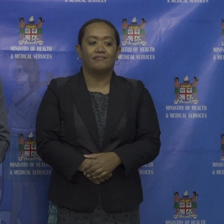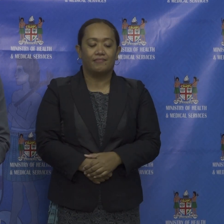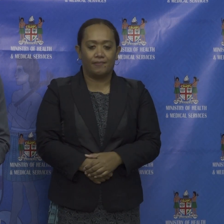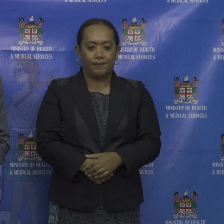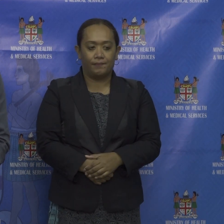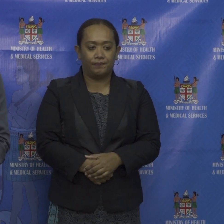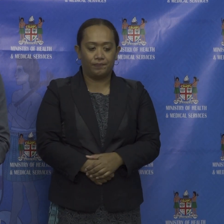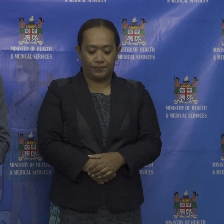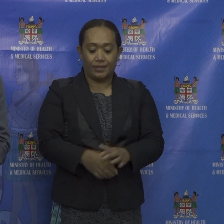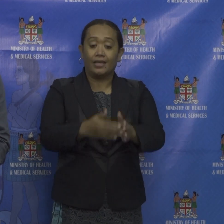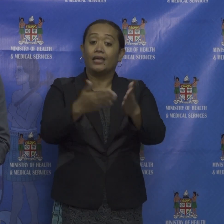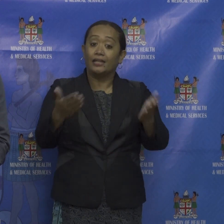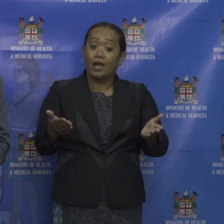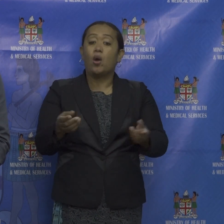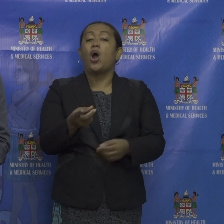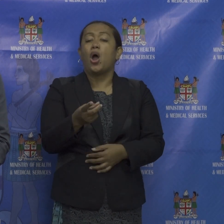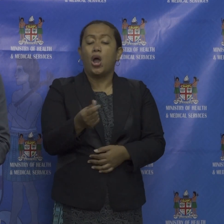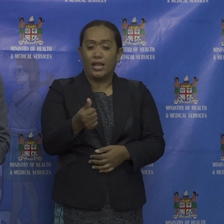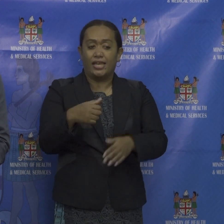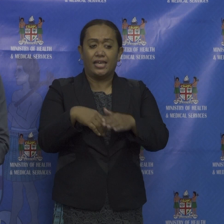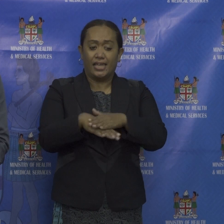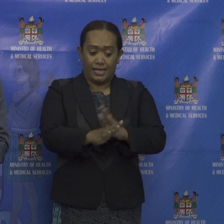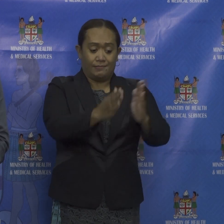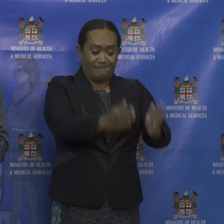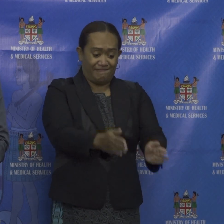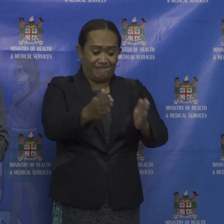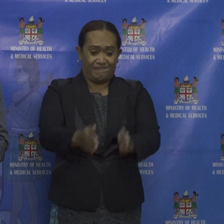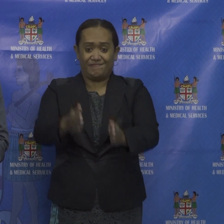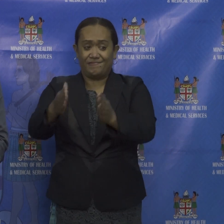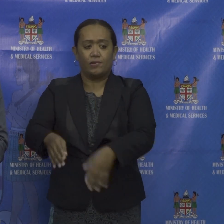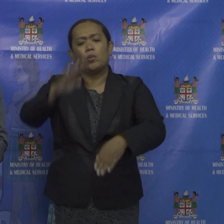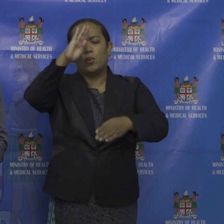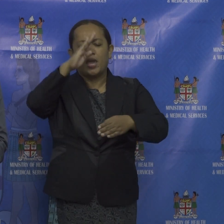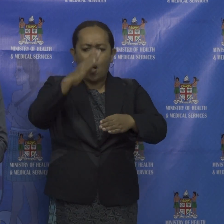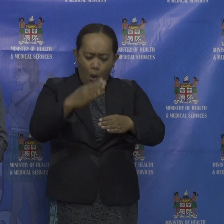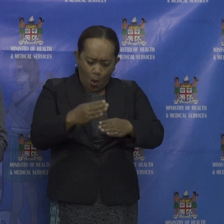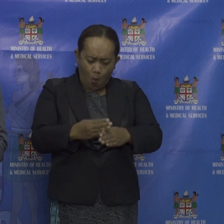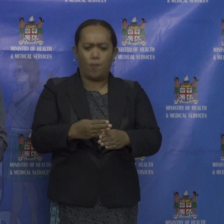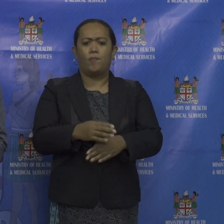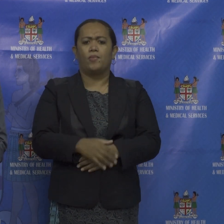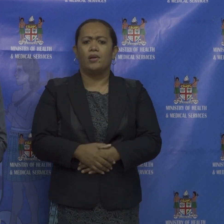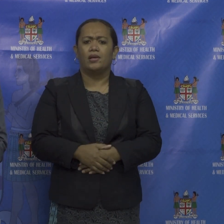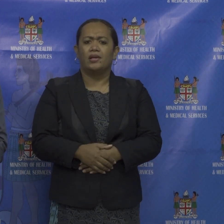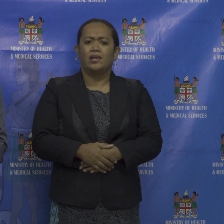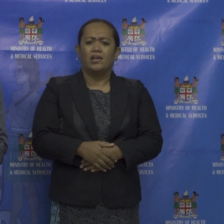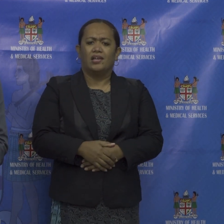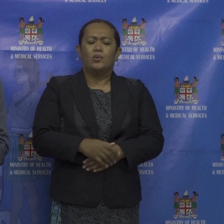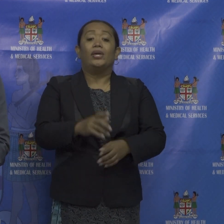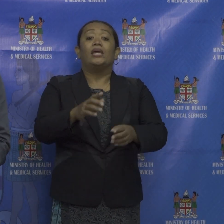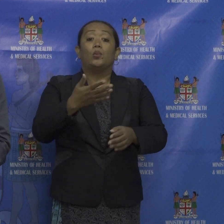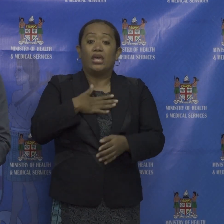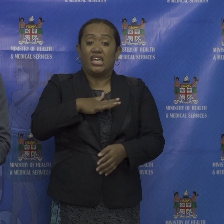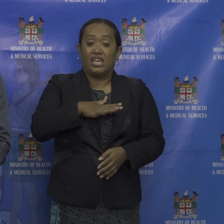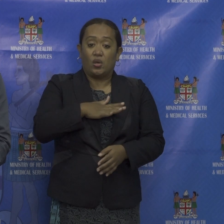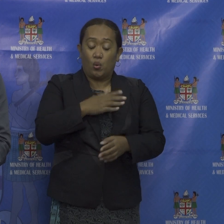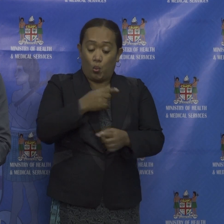In the early phase of our containment strategy, we hope to break the chains of transmission quickly by tracing and testing primary